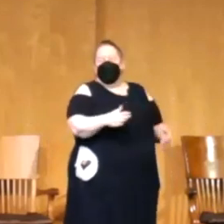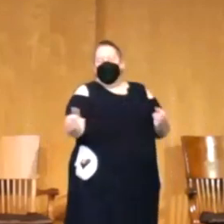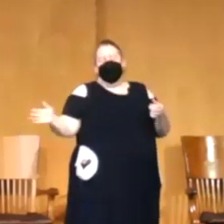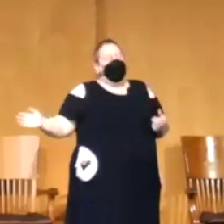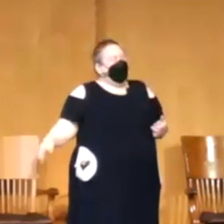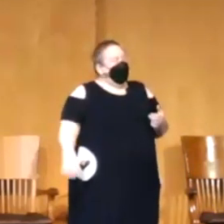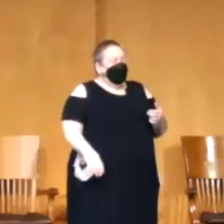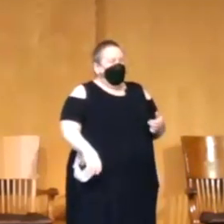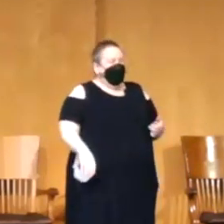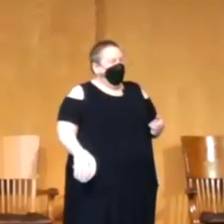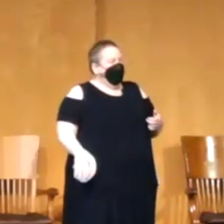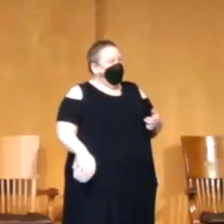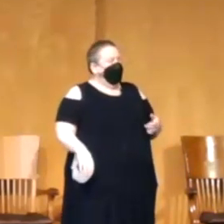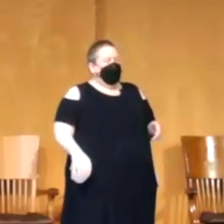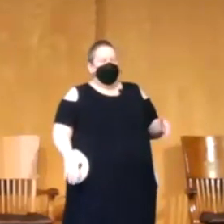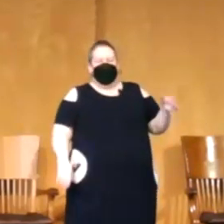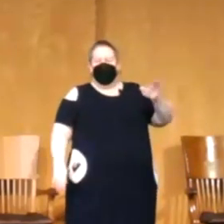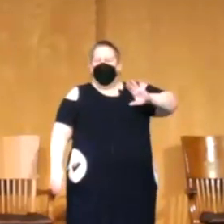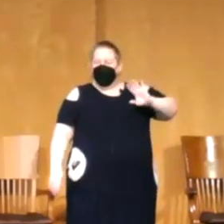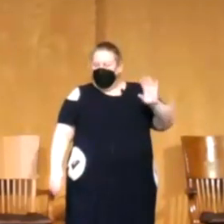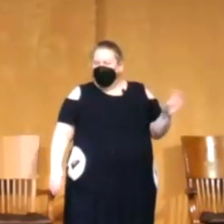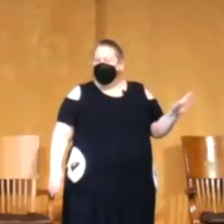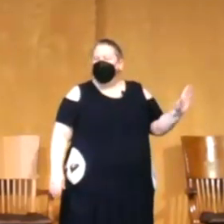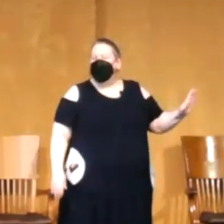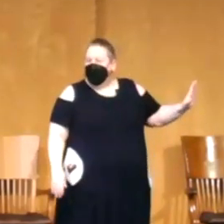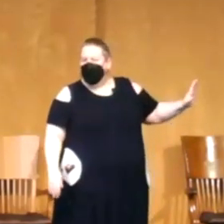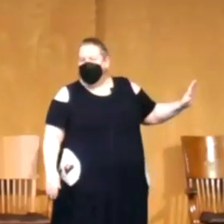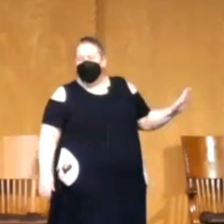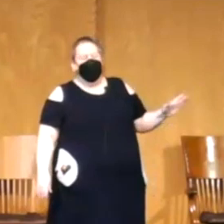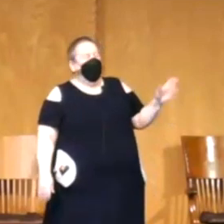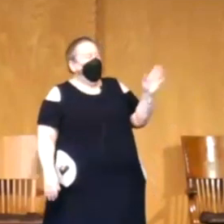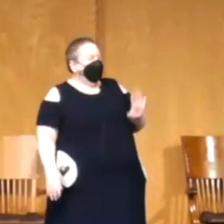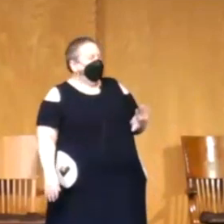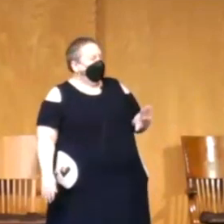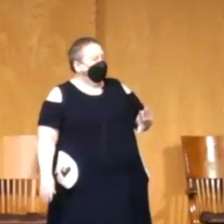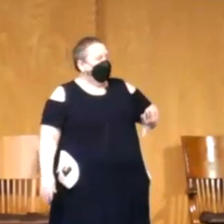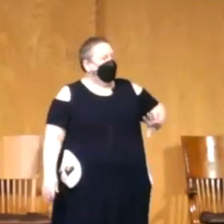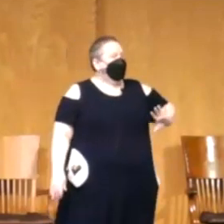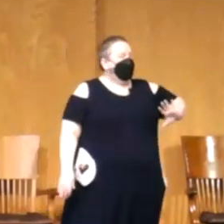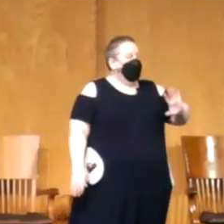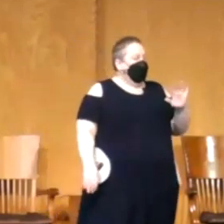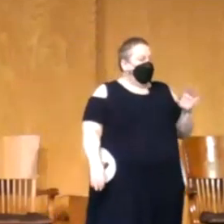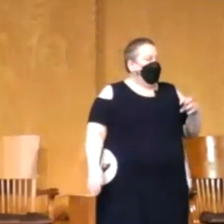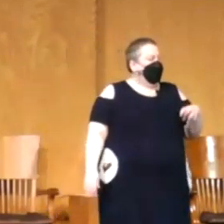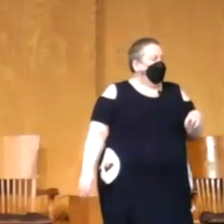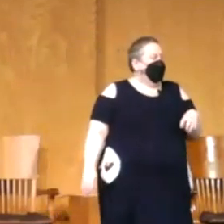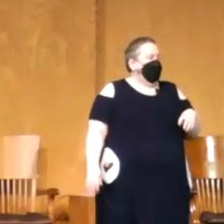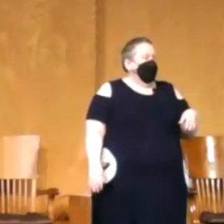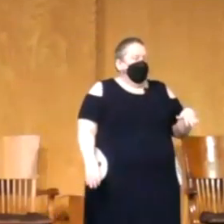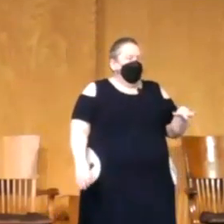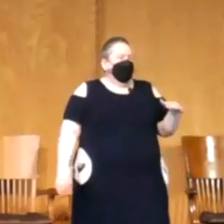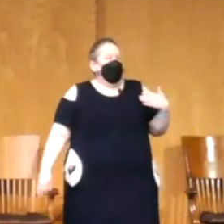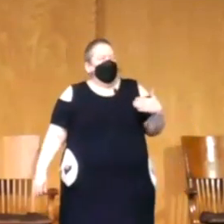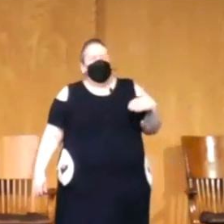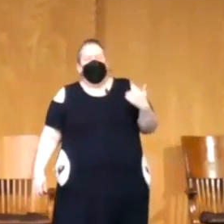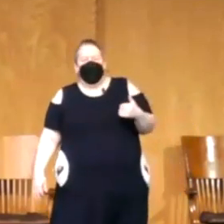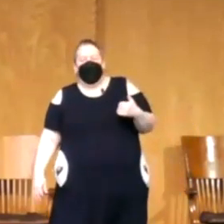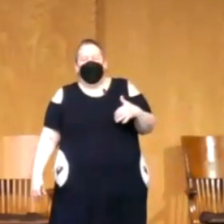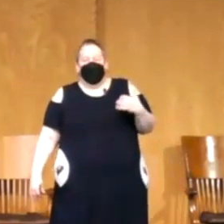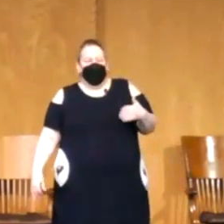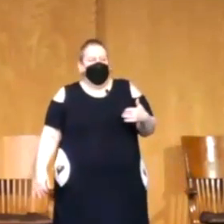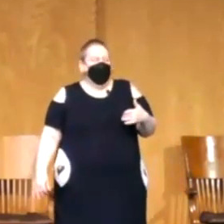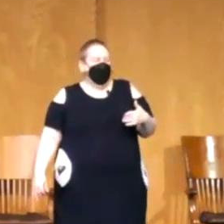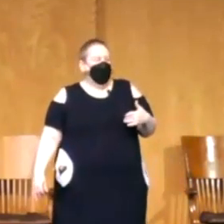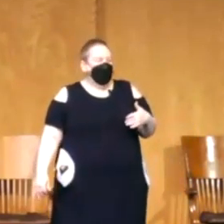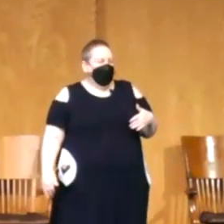This is not an attack on Taco Bell, and it is not an endorsement for them. Honestly, as someone who I'm intolerant